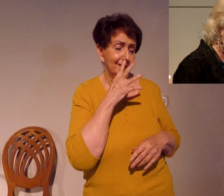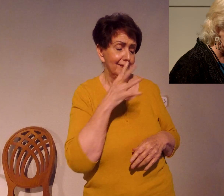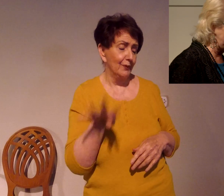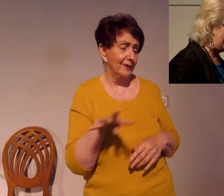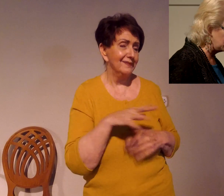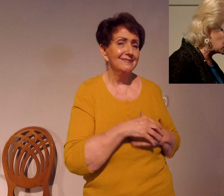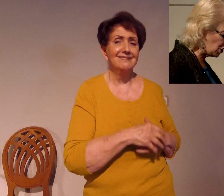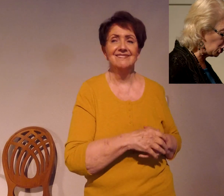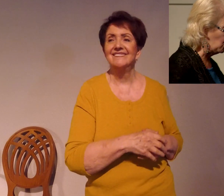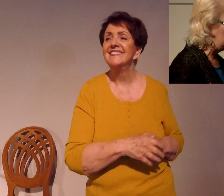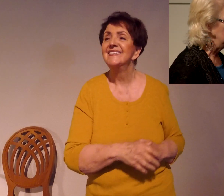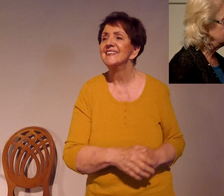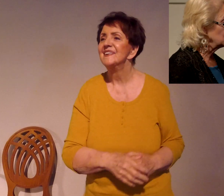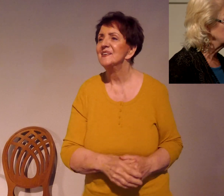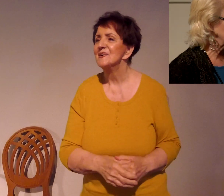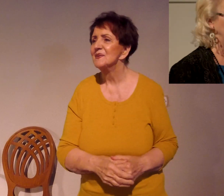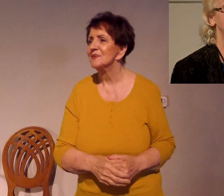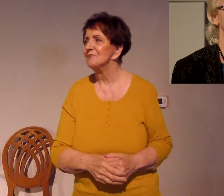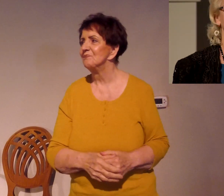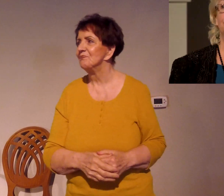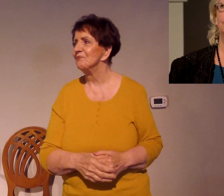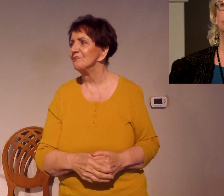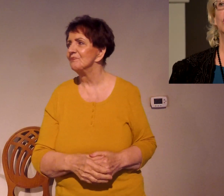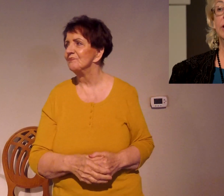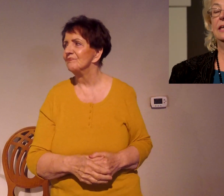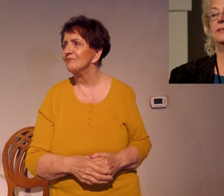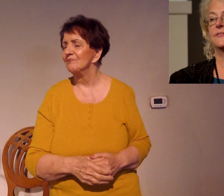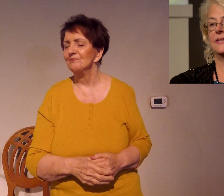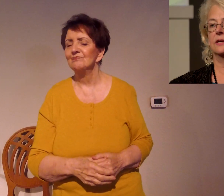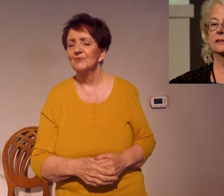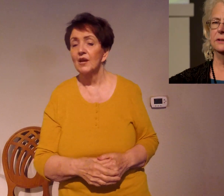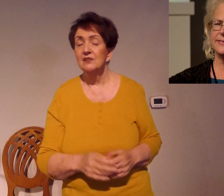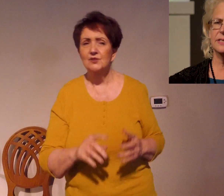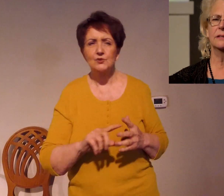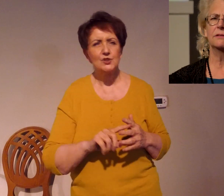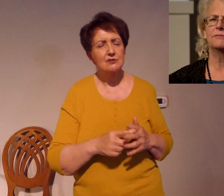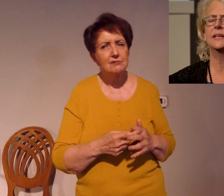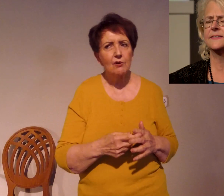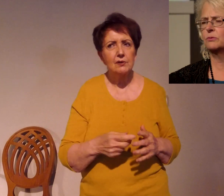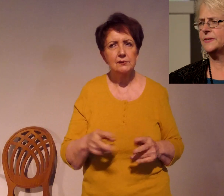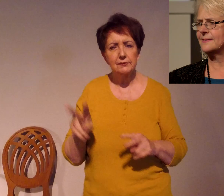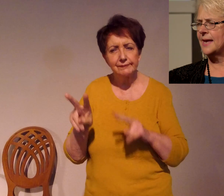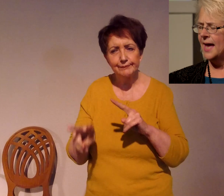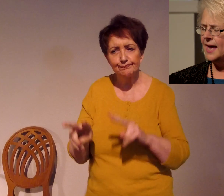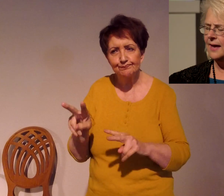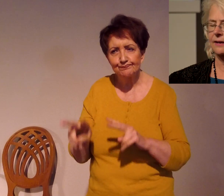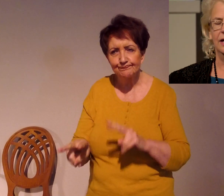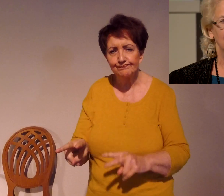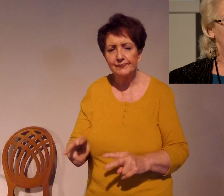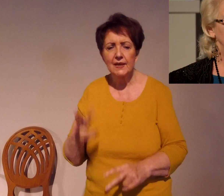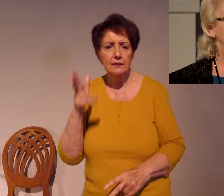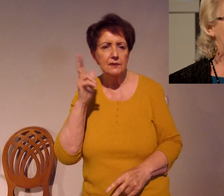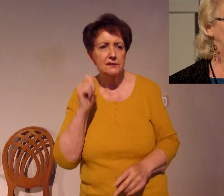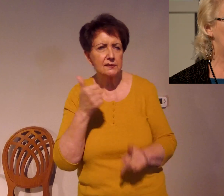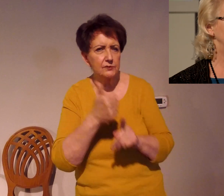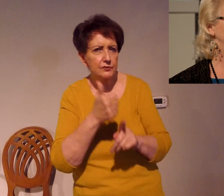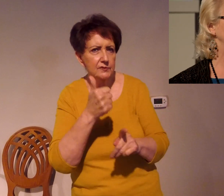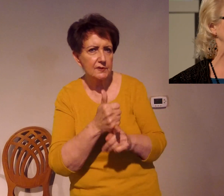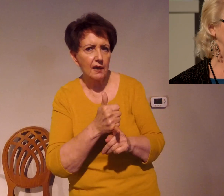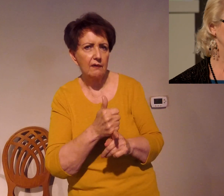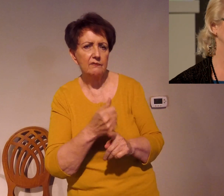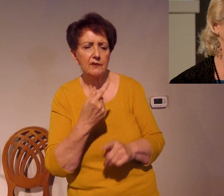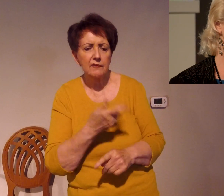Right? And so starting to just look at these things, listen to the things that we say about